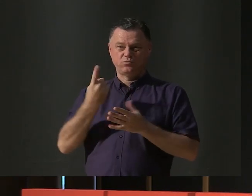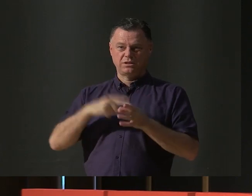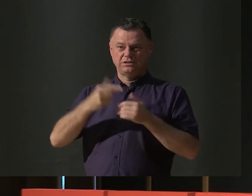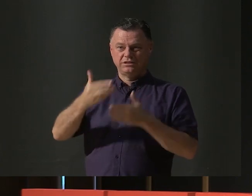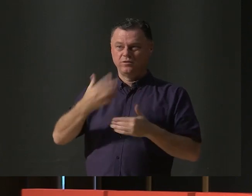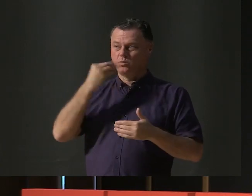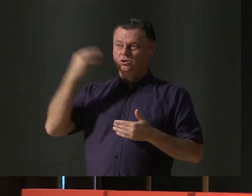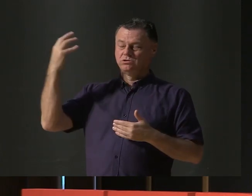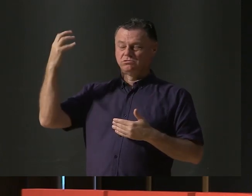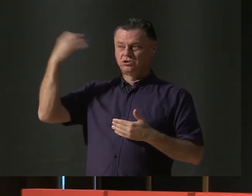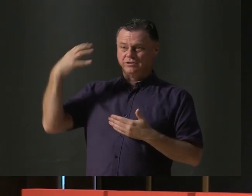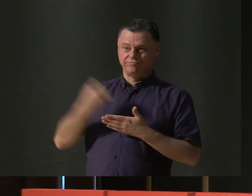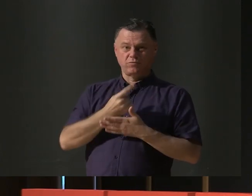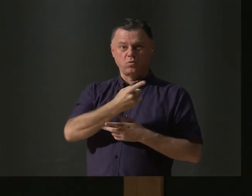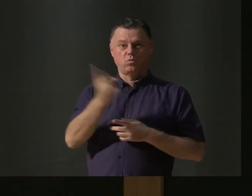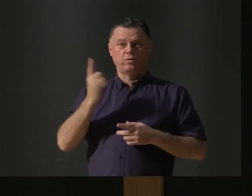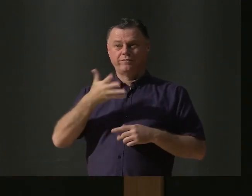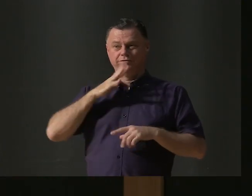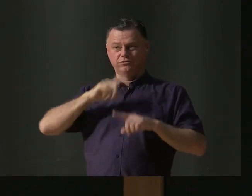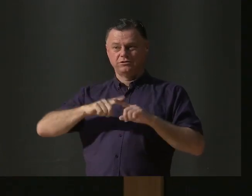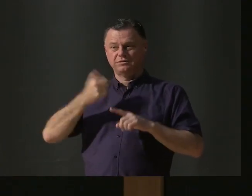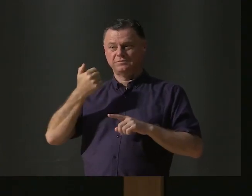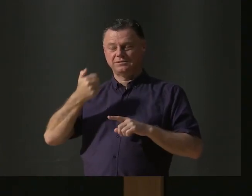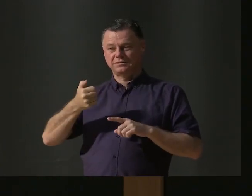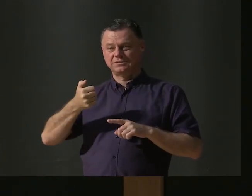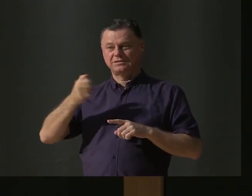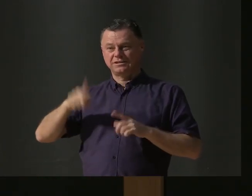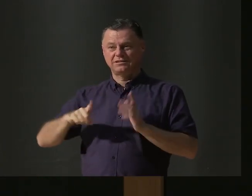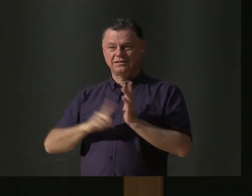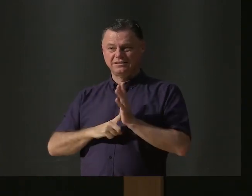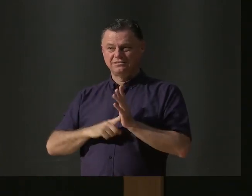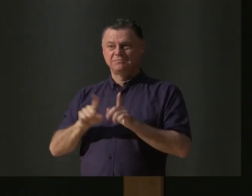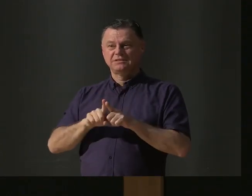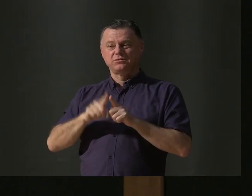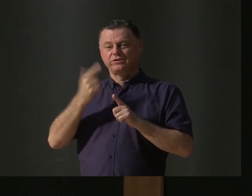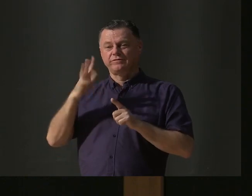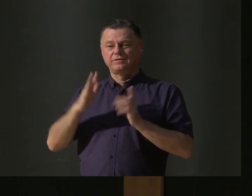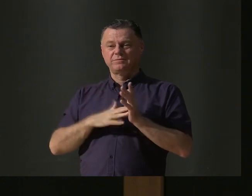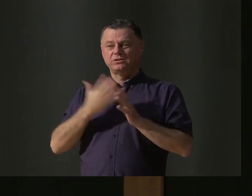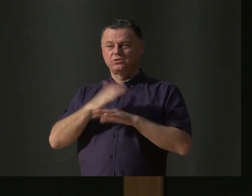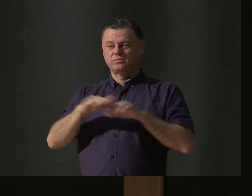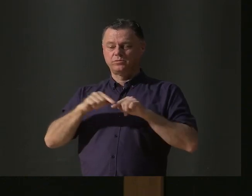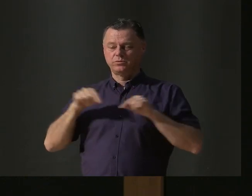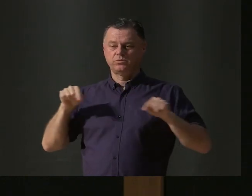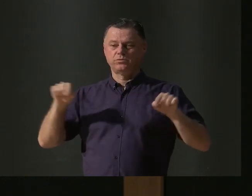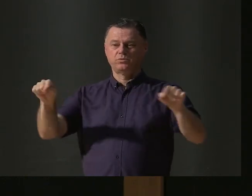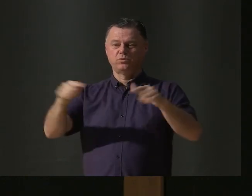of an Olympic-sized swimming pool. That is a lot of water that we can conserve and then share with our wildlife.